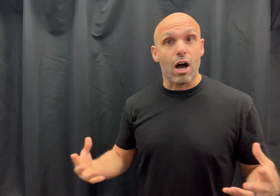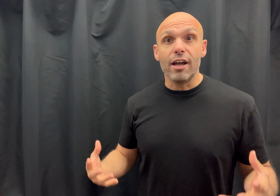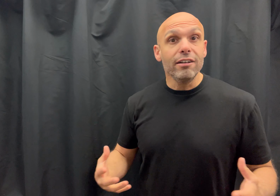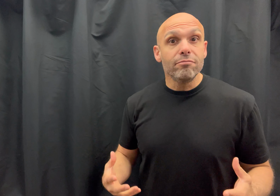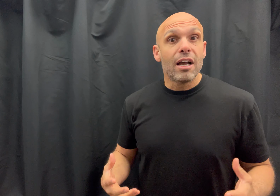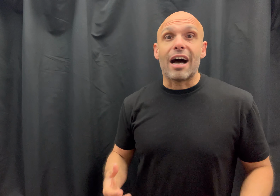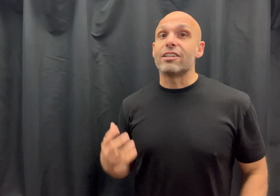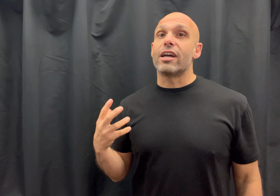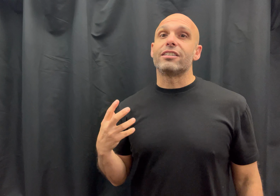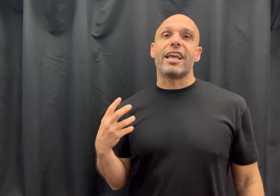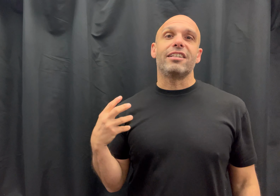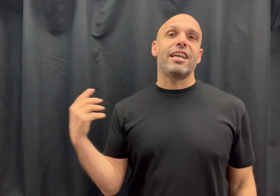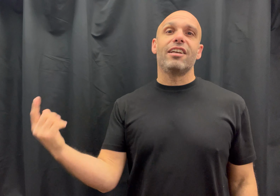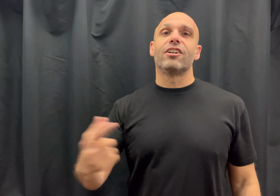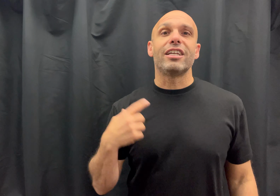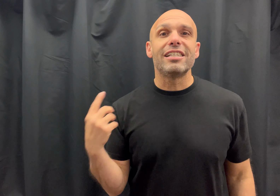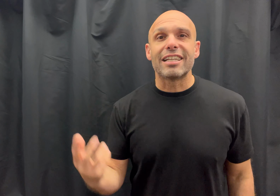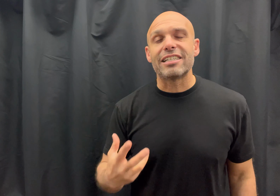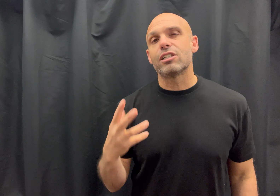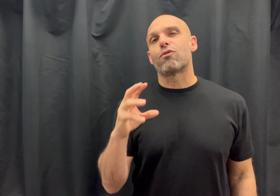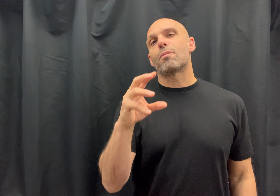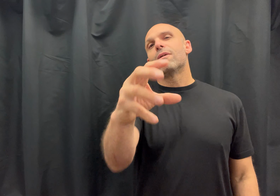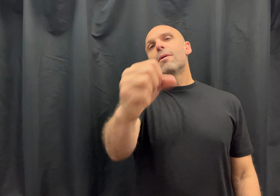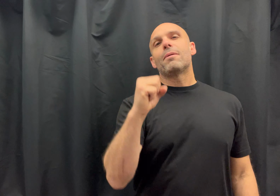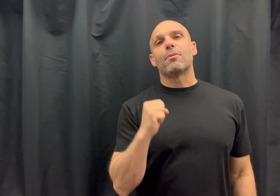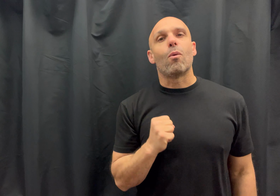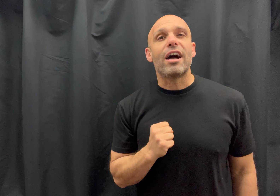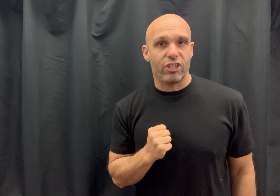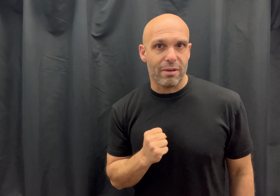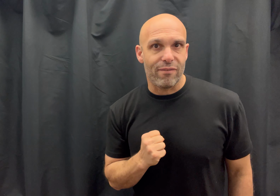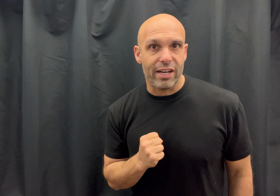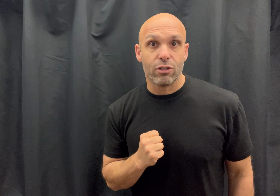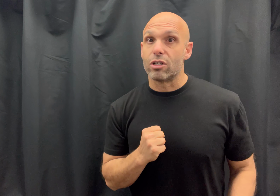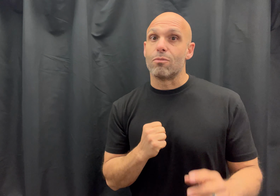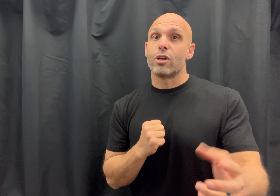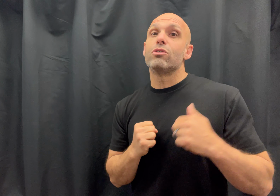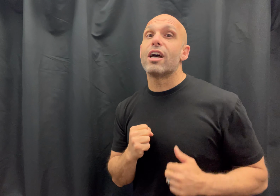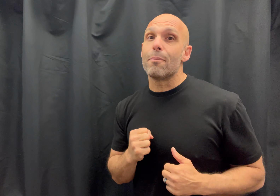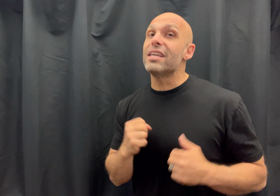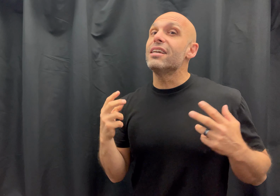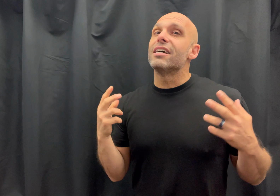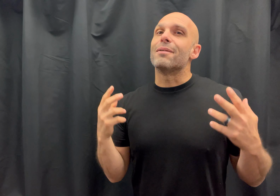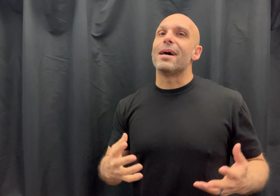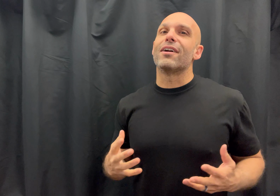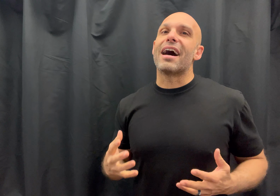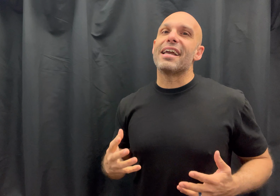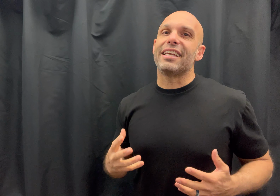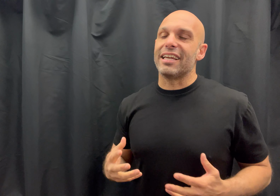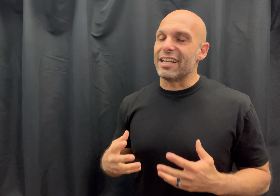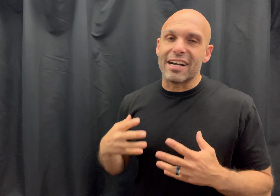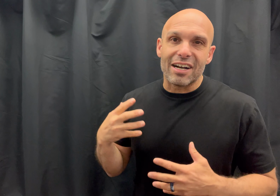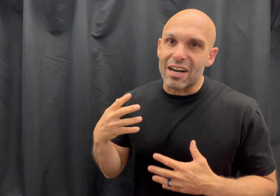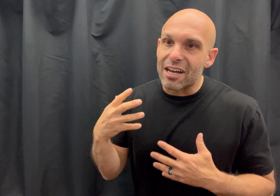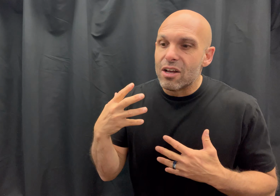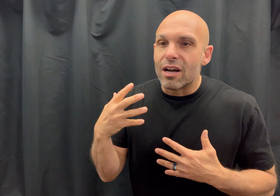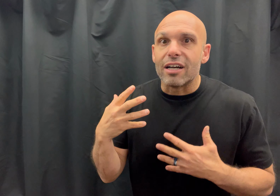on. I try to tailor these lessons for people watching my videos. So the more you tell me, the better I can